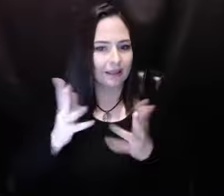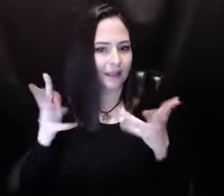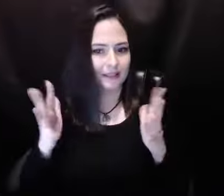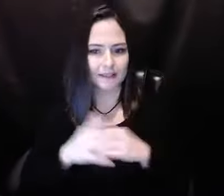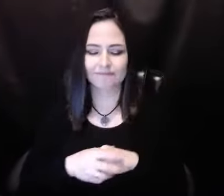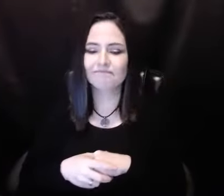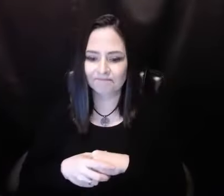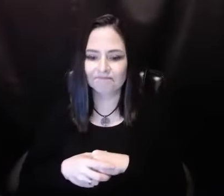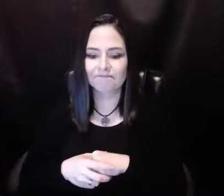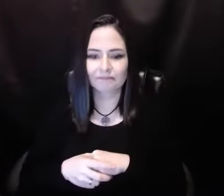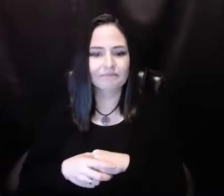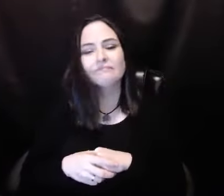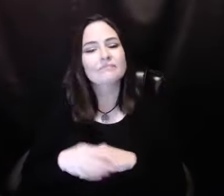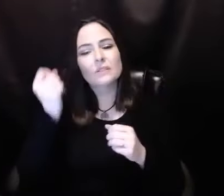So there wasn't much room